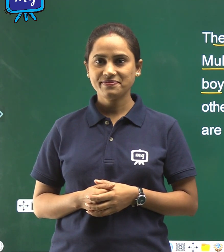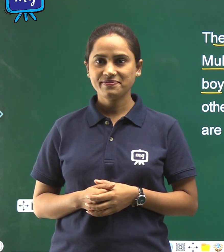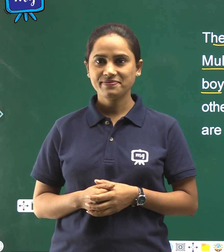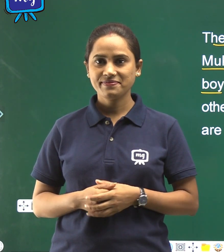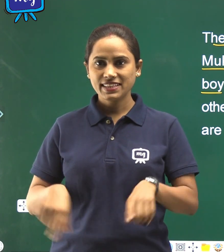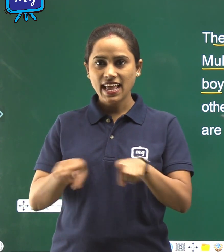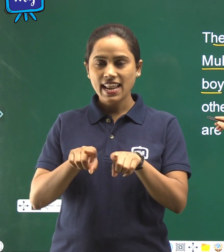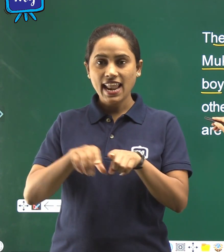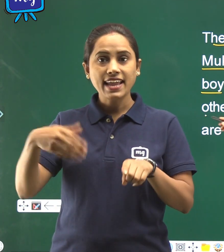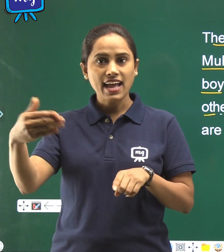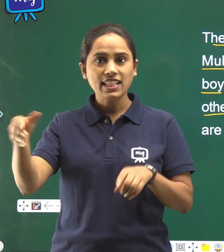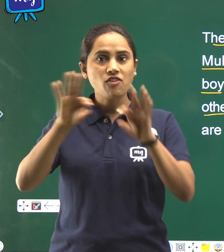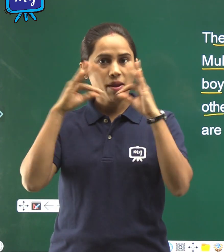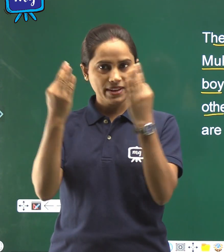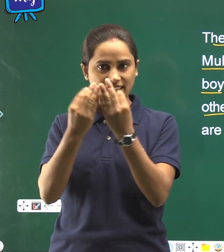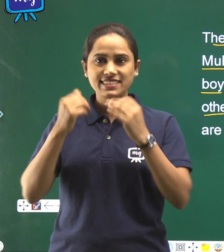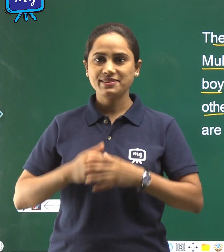like other families